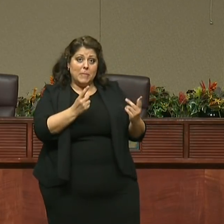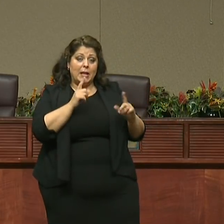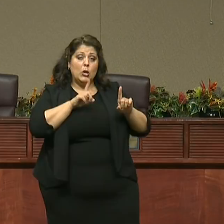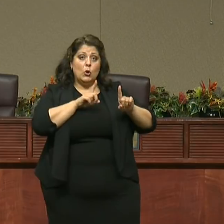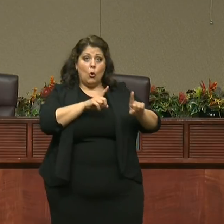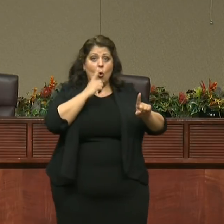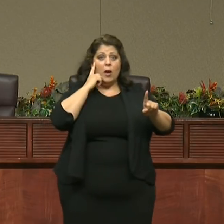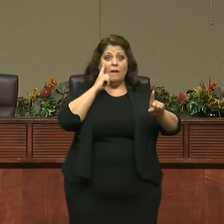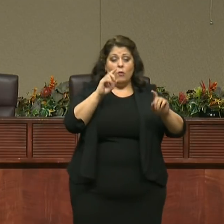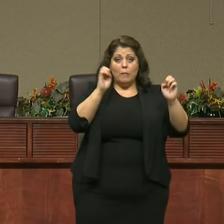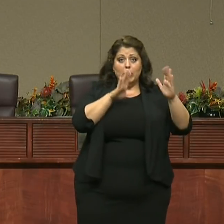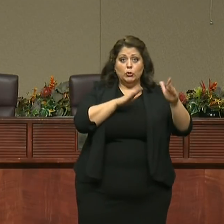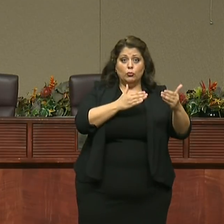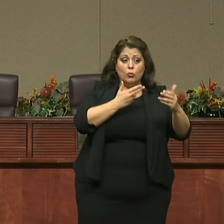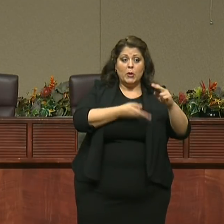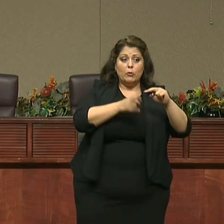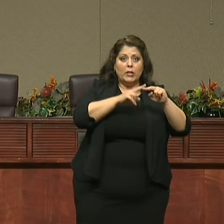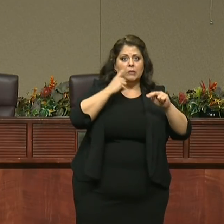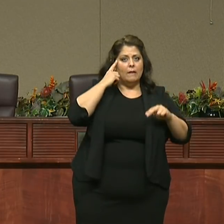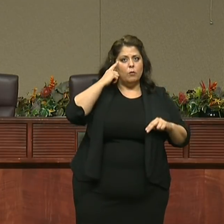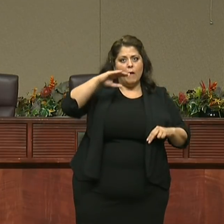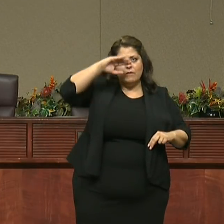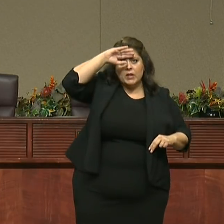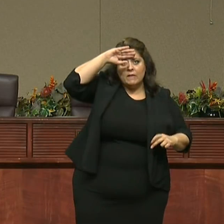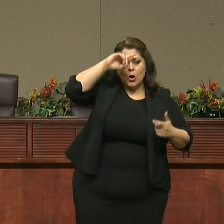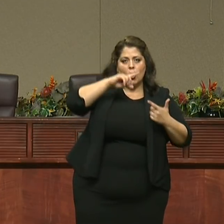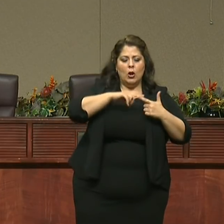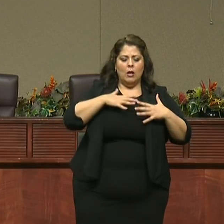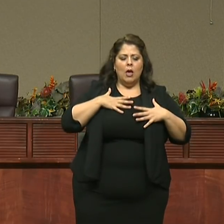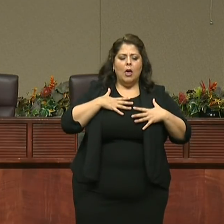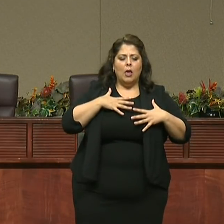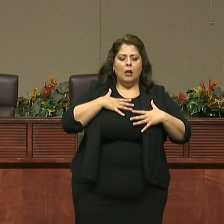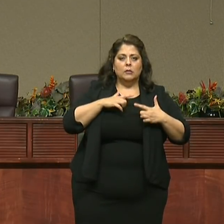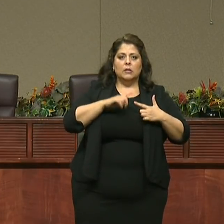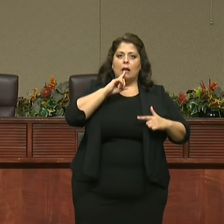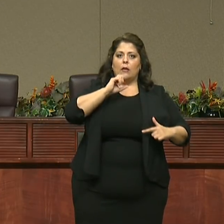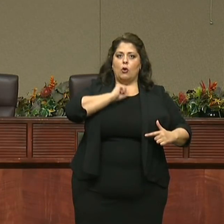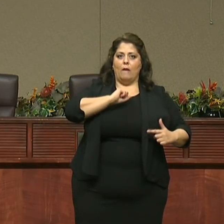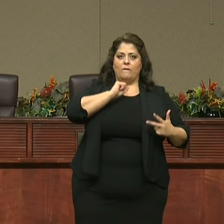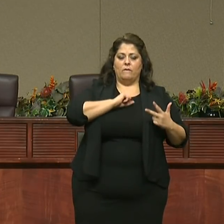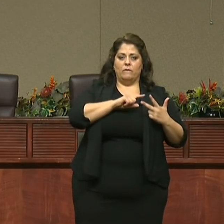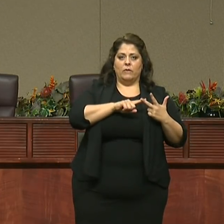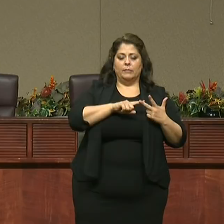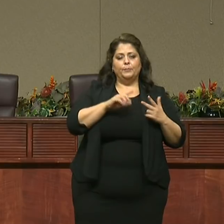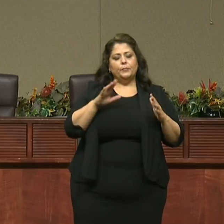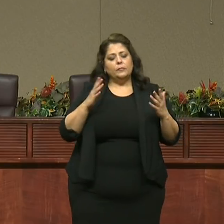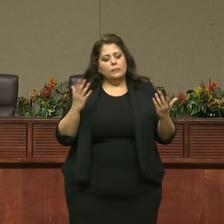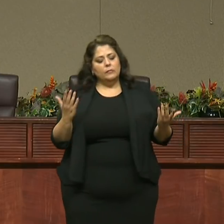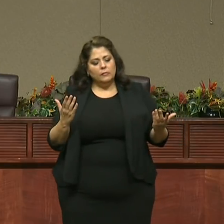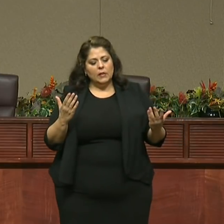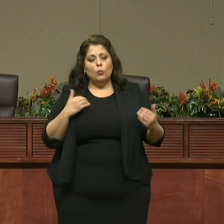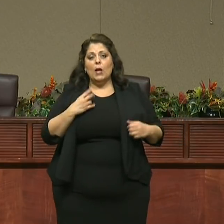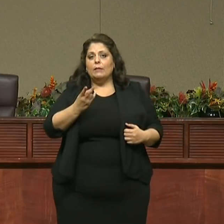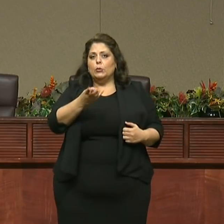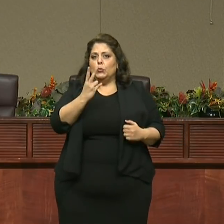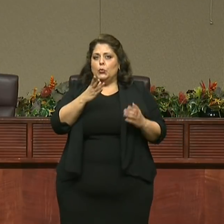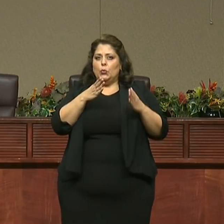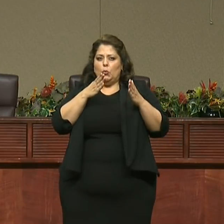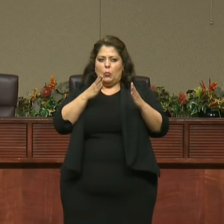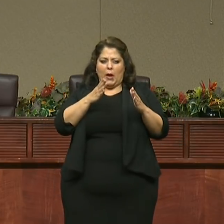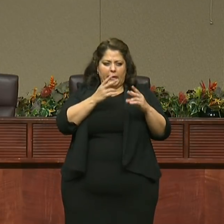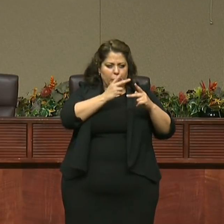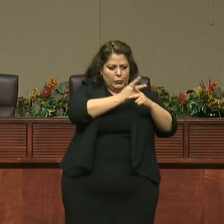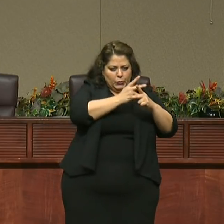fever, shortness of breath, and cough. So we have two ways to measure these. We measure